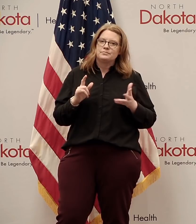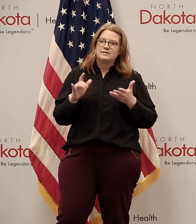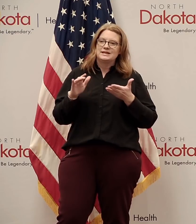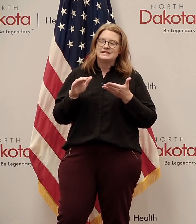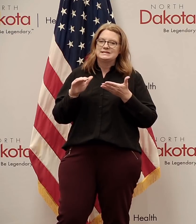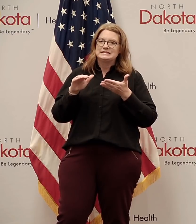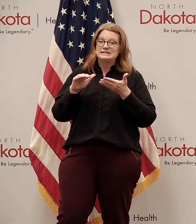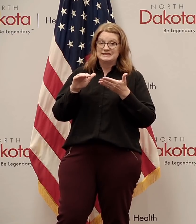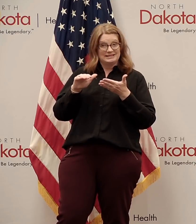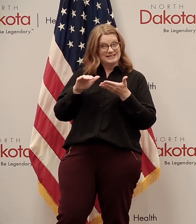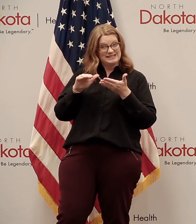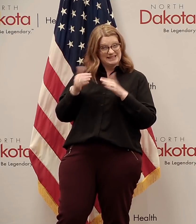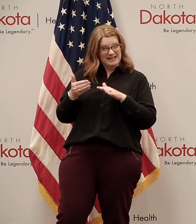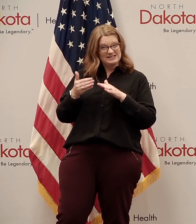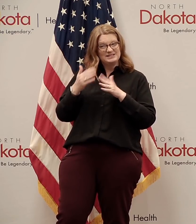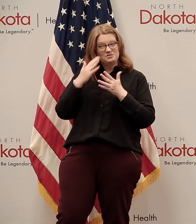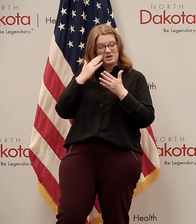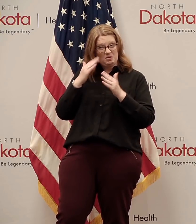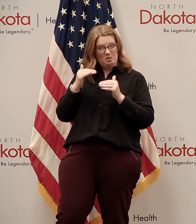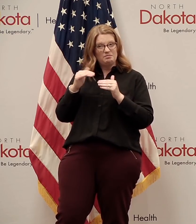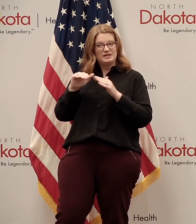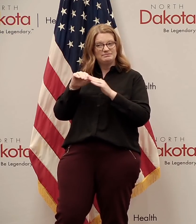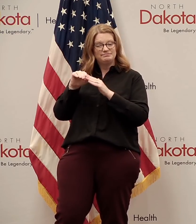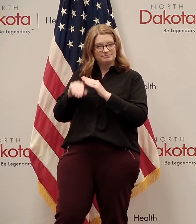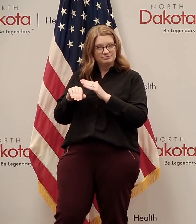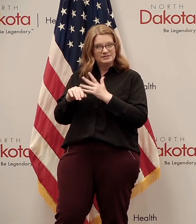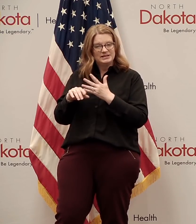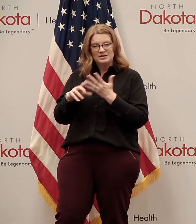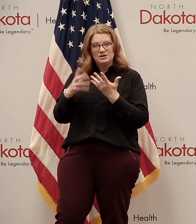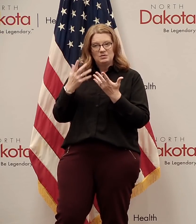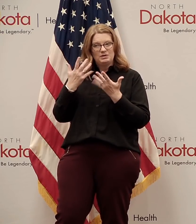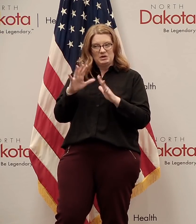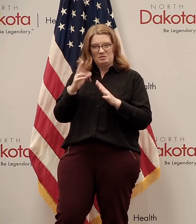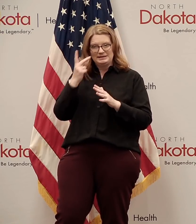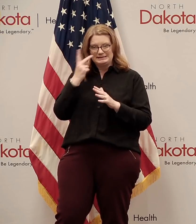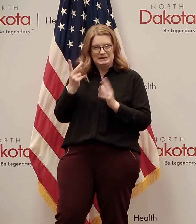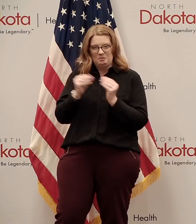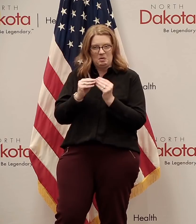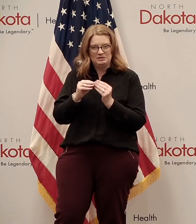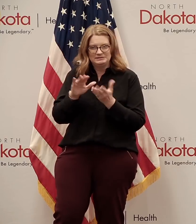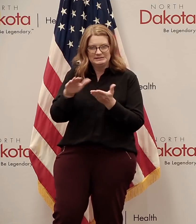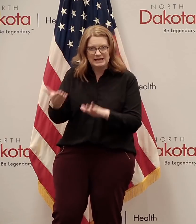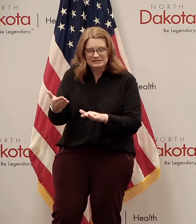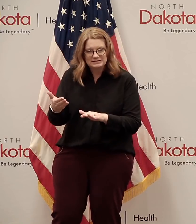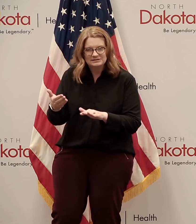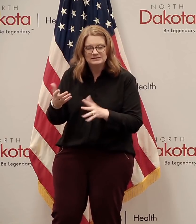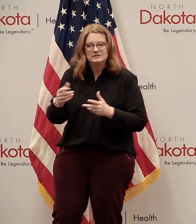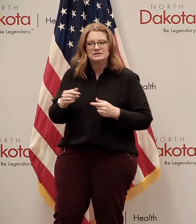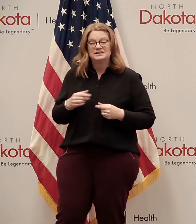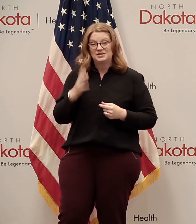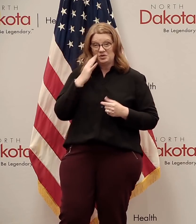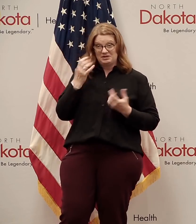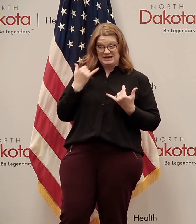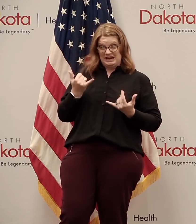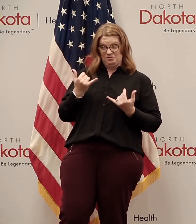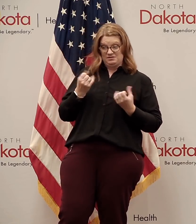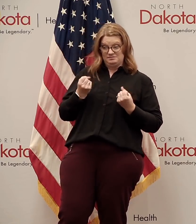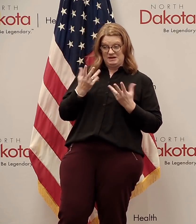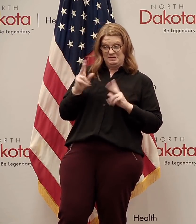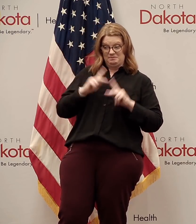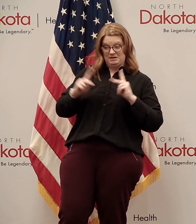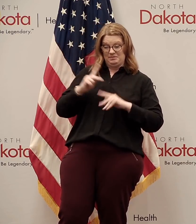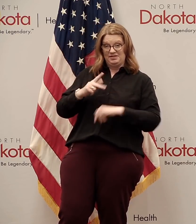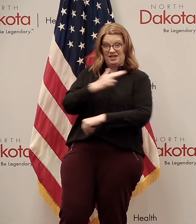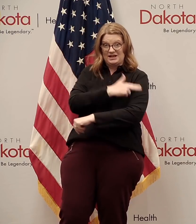rate. We hope that we don't see more deaths coming up following the higher hospitalization, because sometimes deaths could